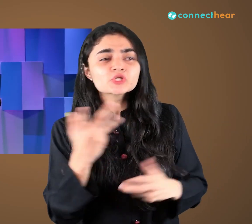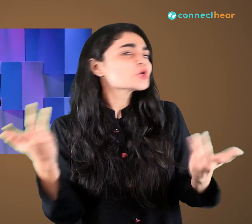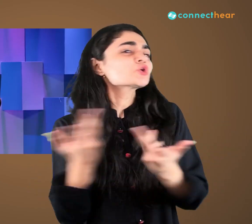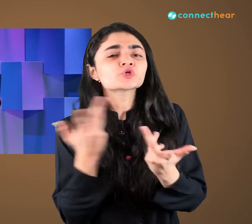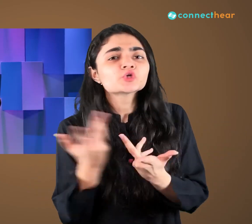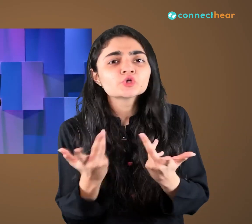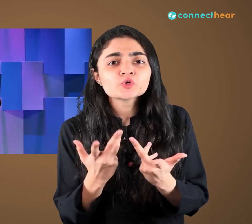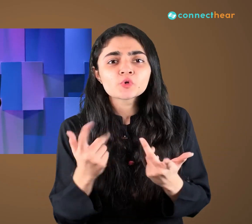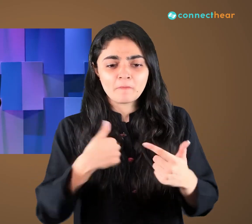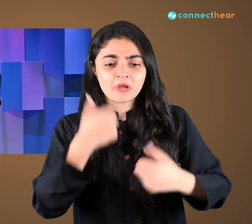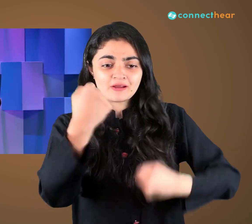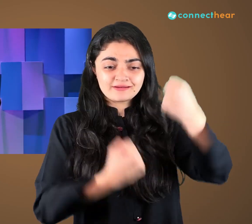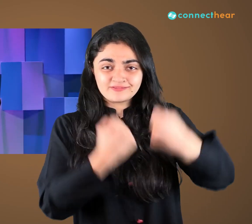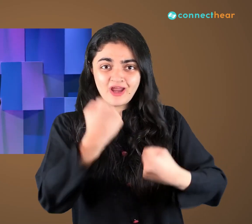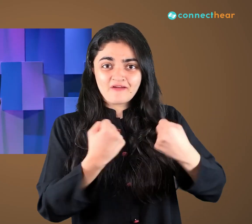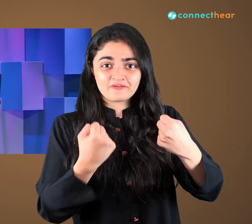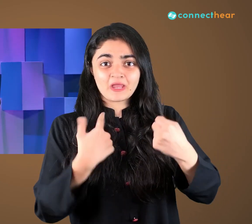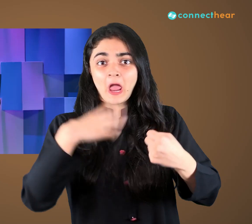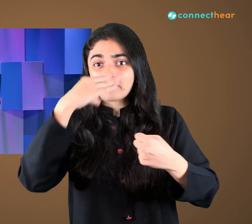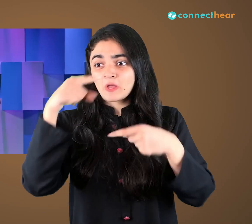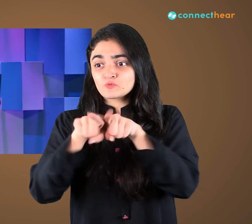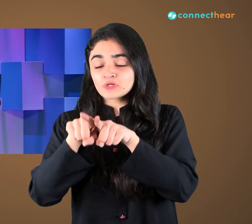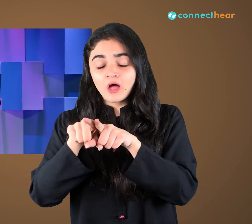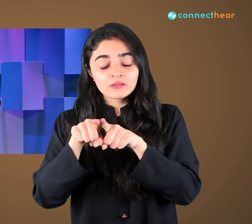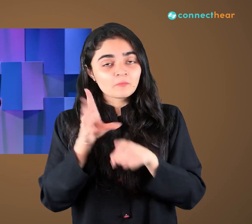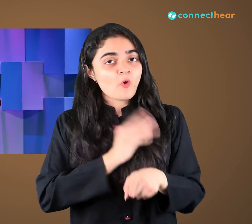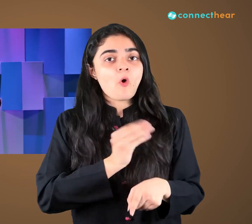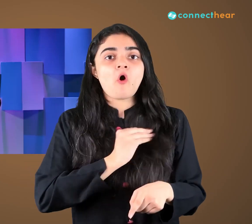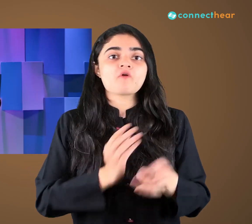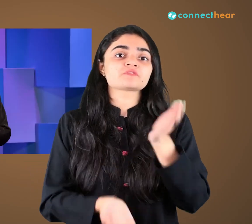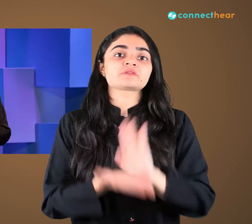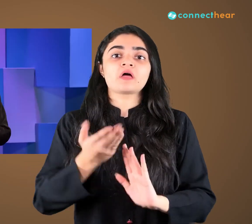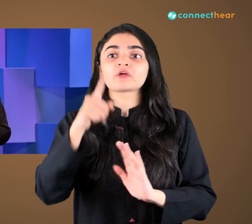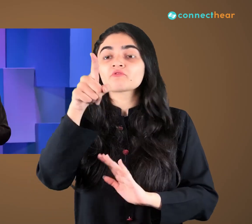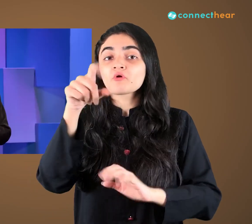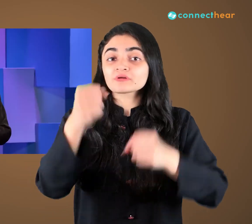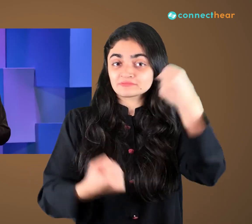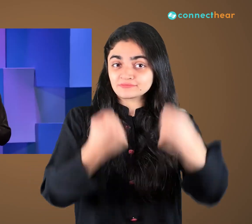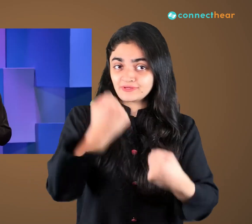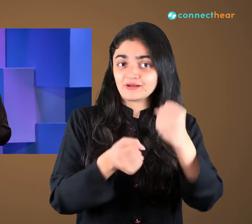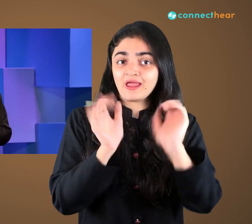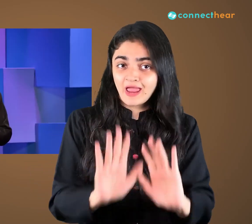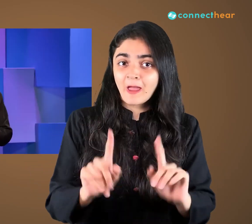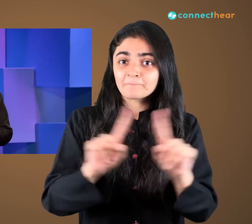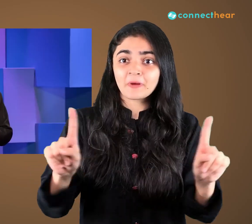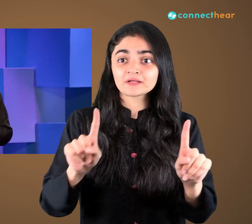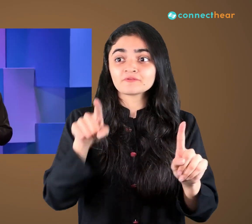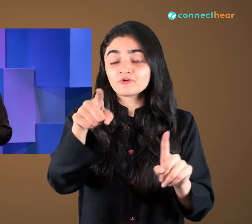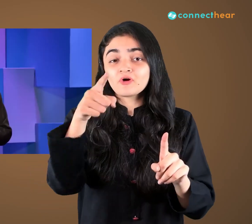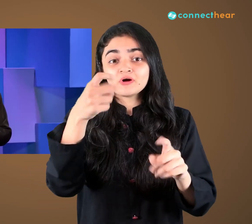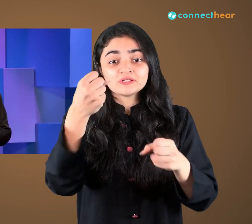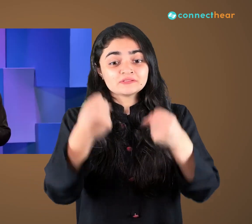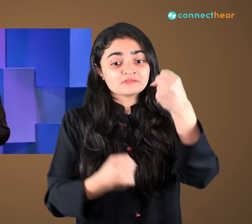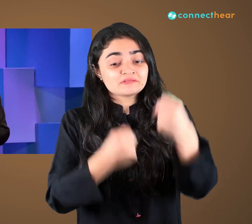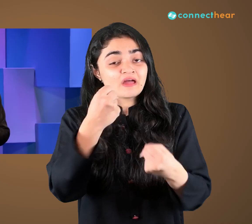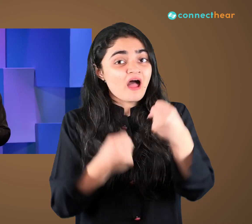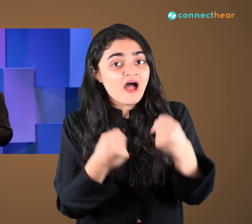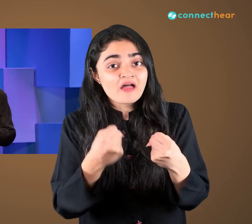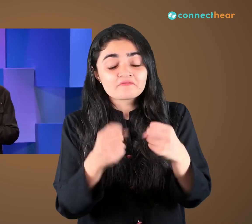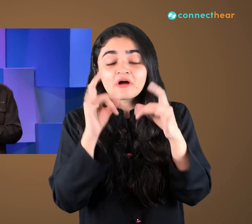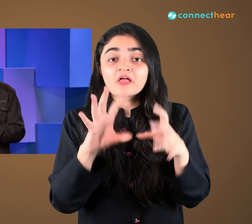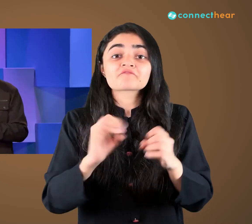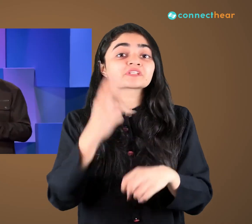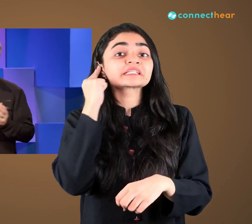Now, I'm going to be honest with you, though. Riding in a car with my parents was terrifying, though. They could drive, but they couldn't